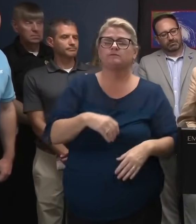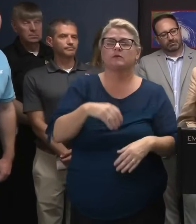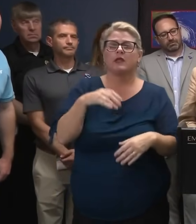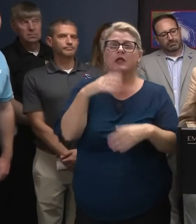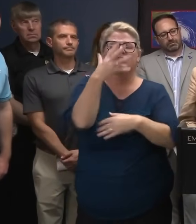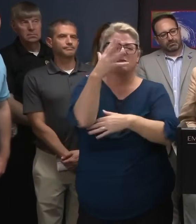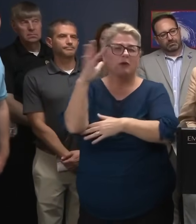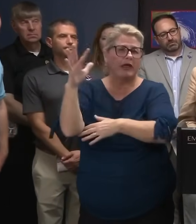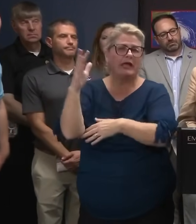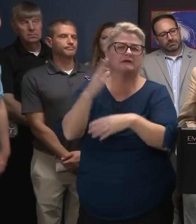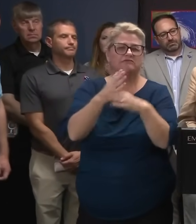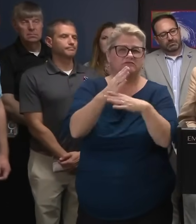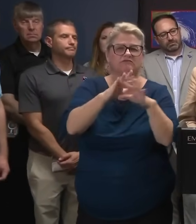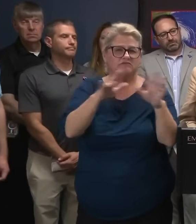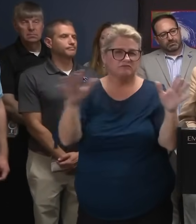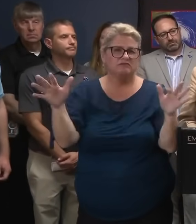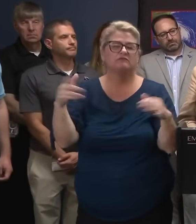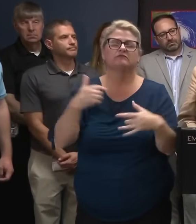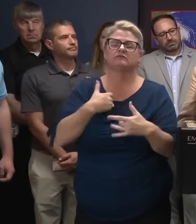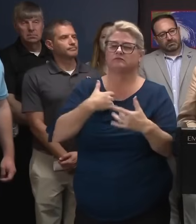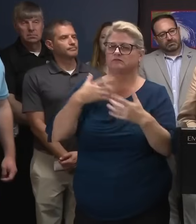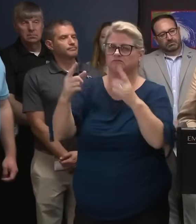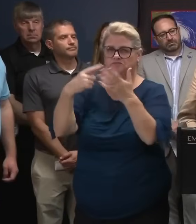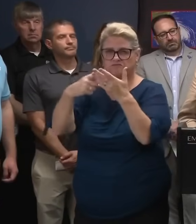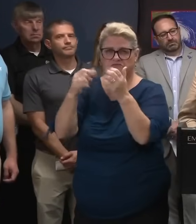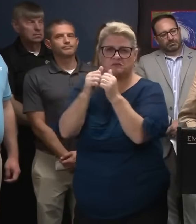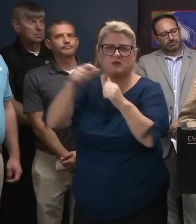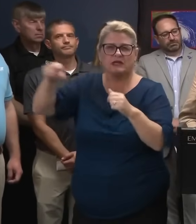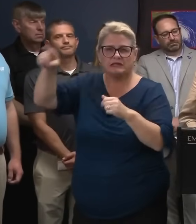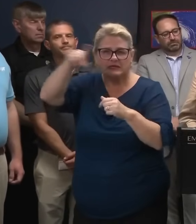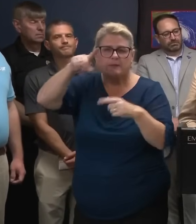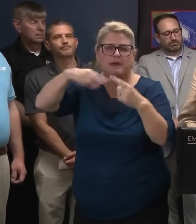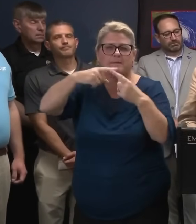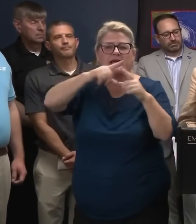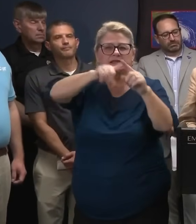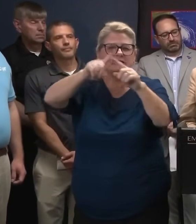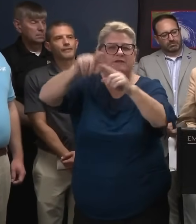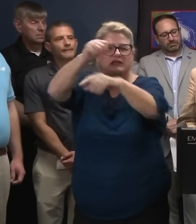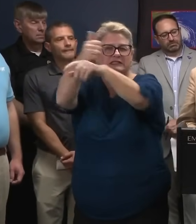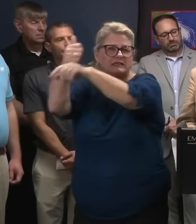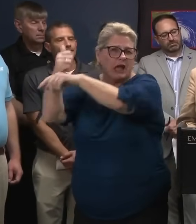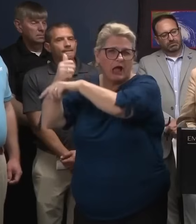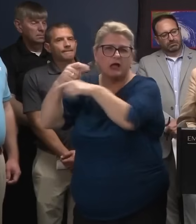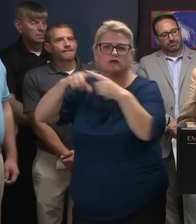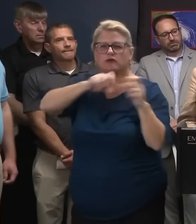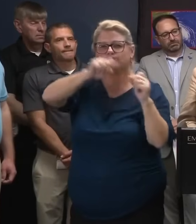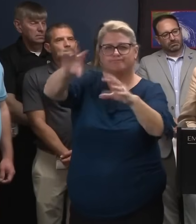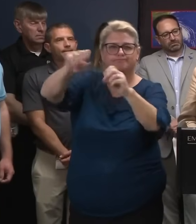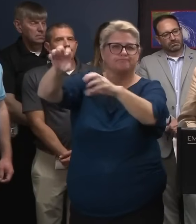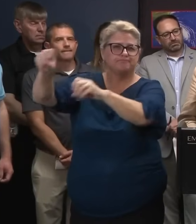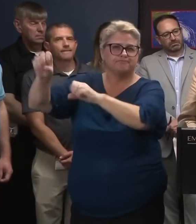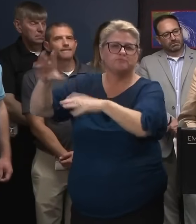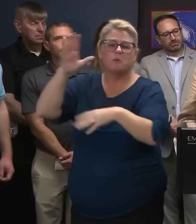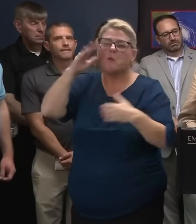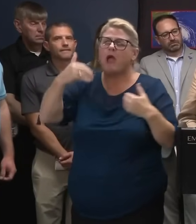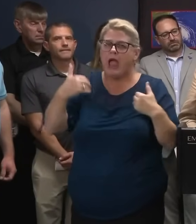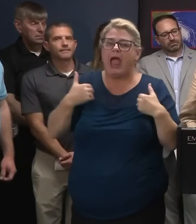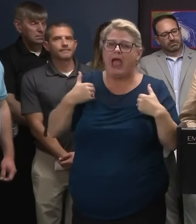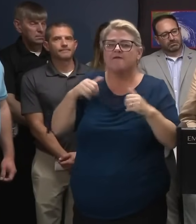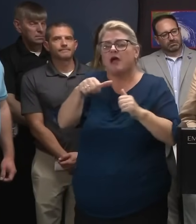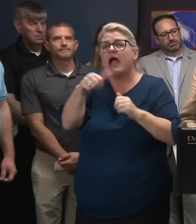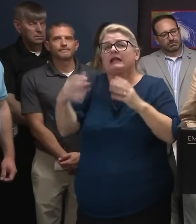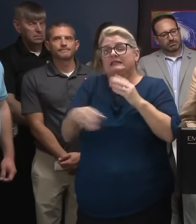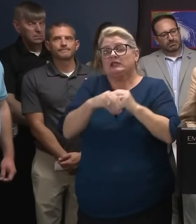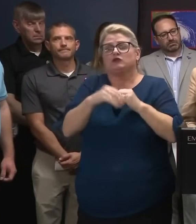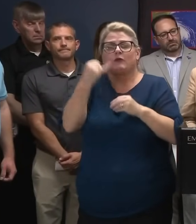with our state partners and with local entities about debris management sites, and that we will approve alternative debris sites as needed so you